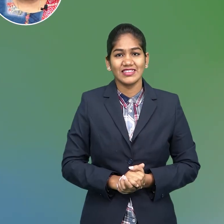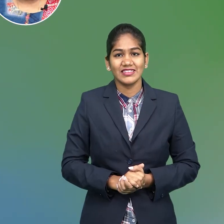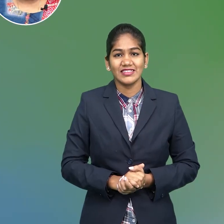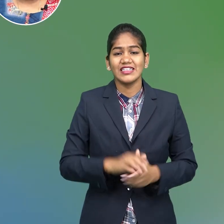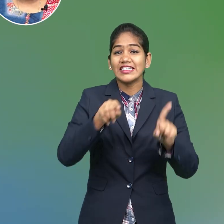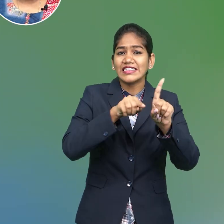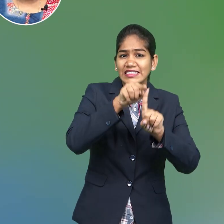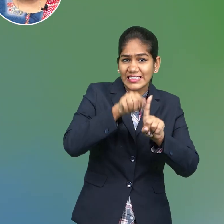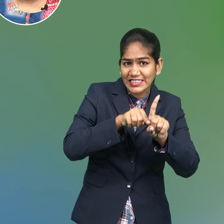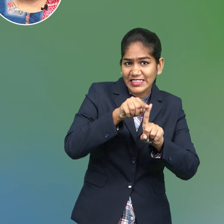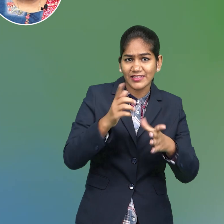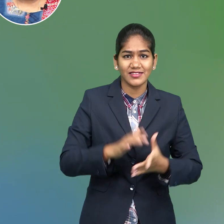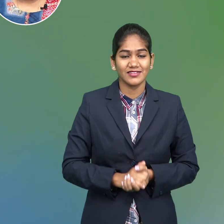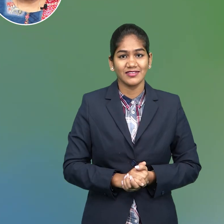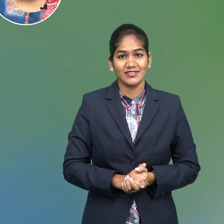temperature,